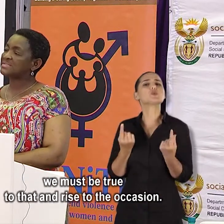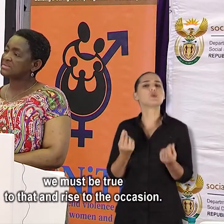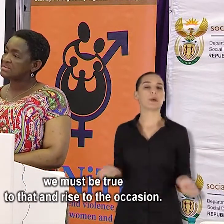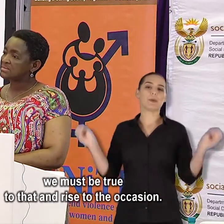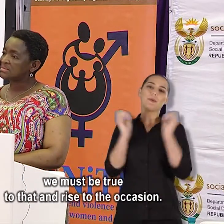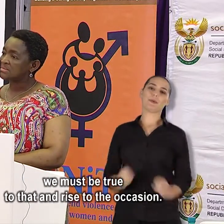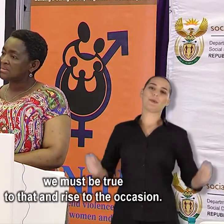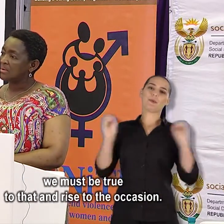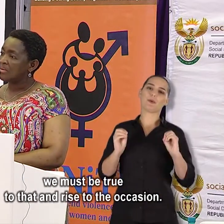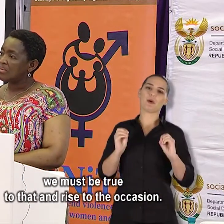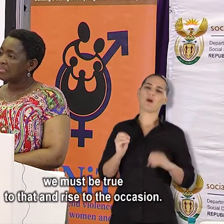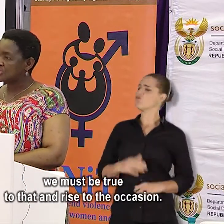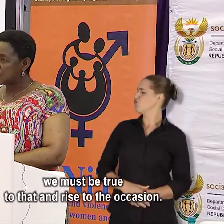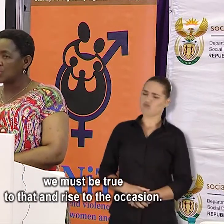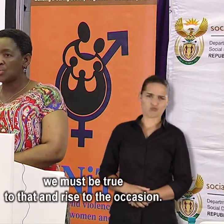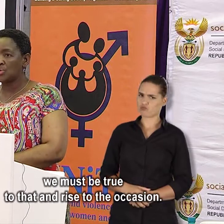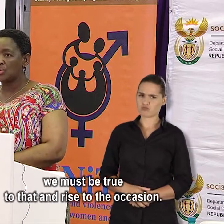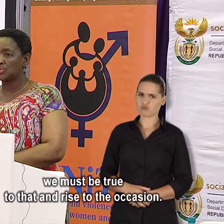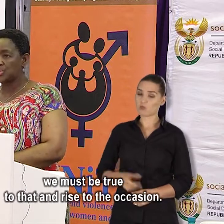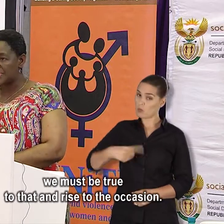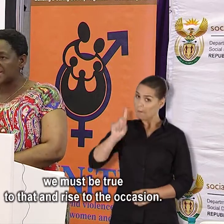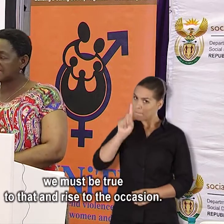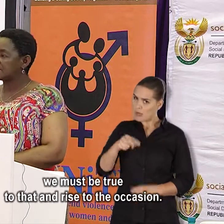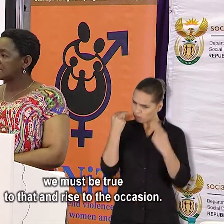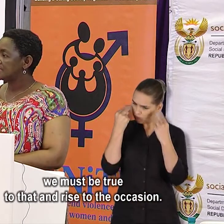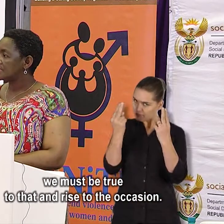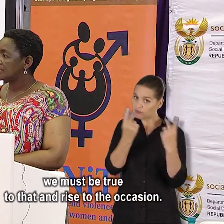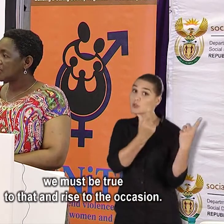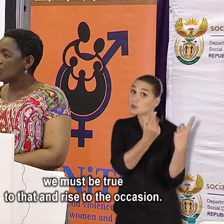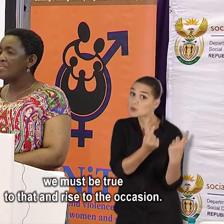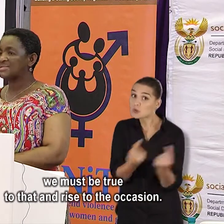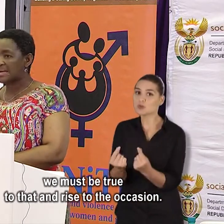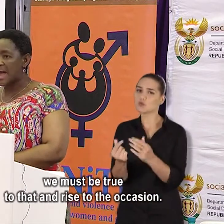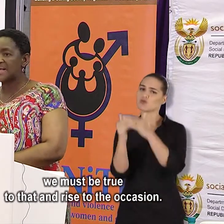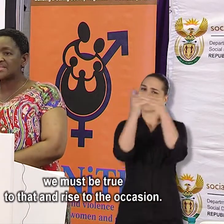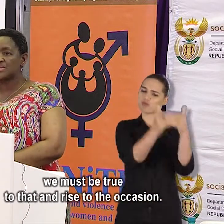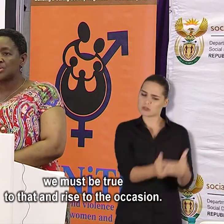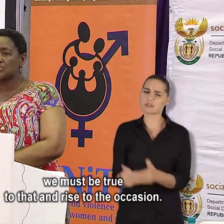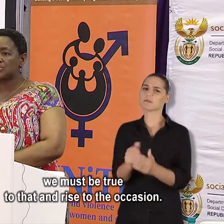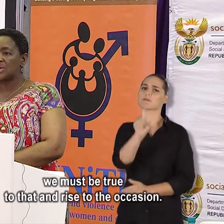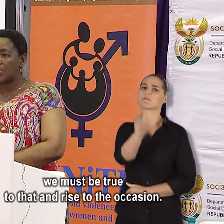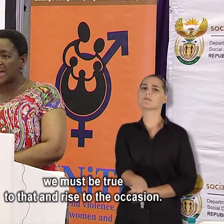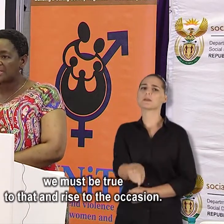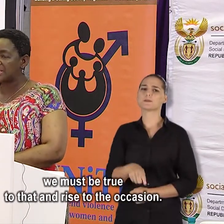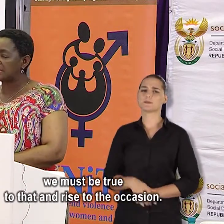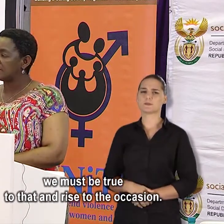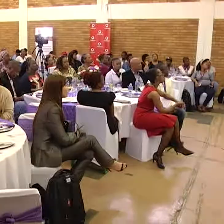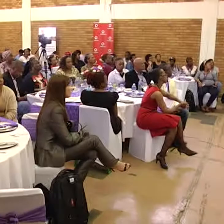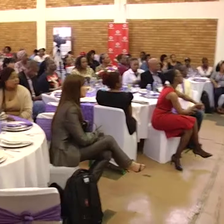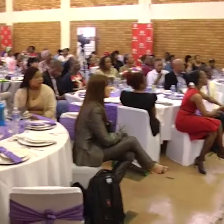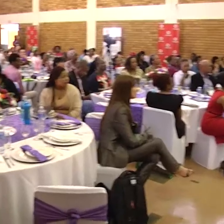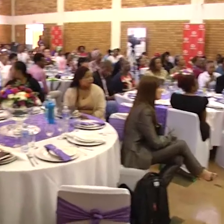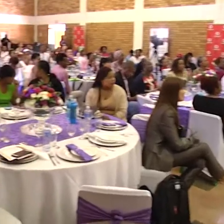we must be true to that. We must rise to the